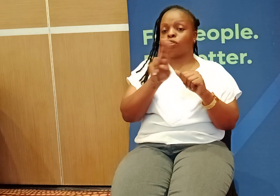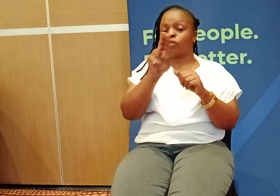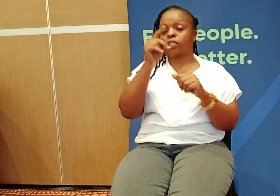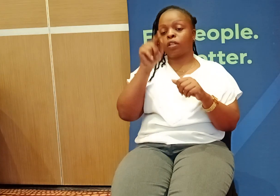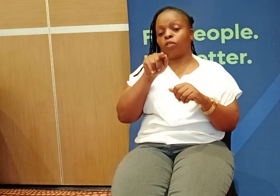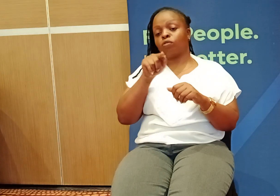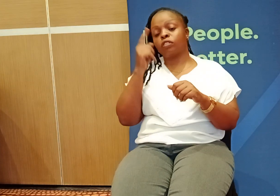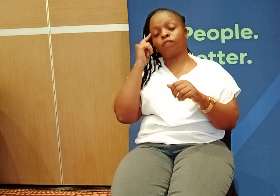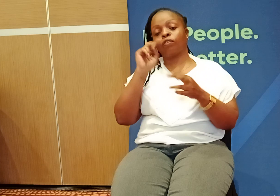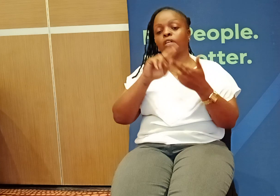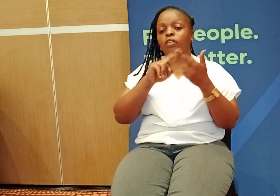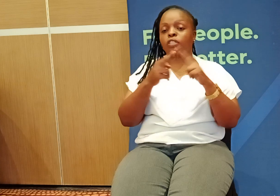management. Over